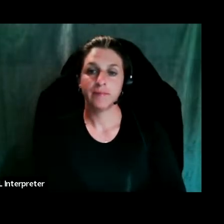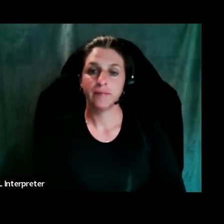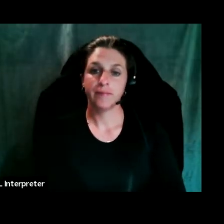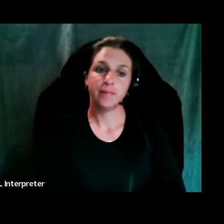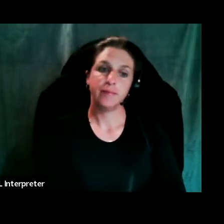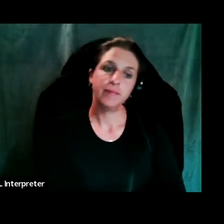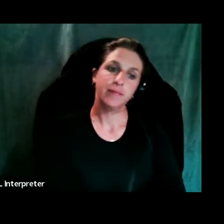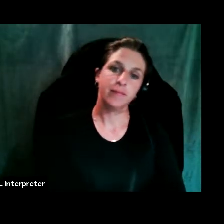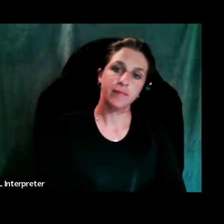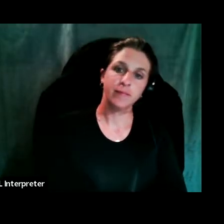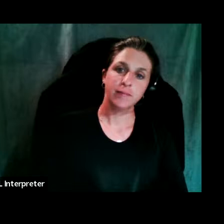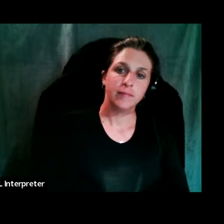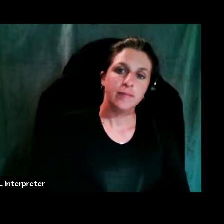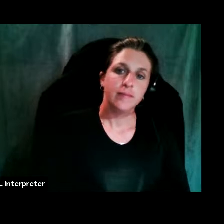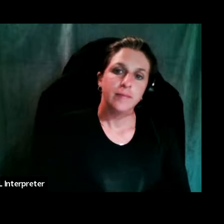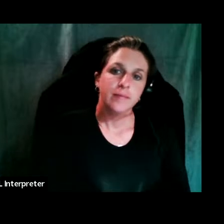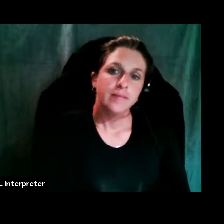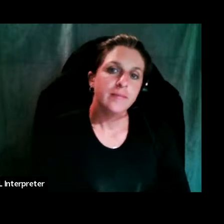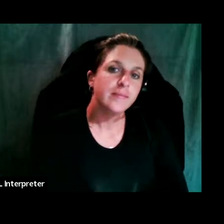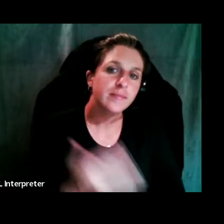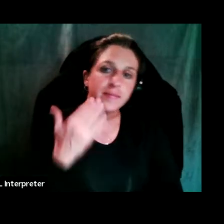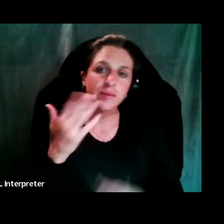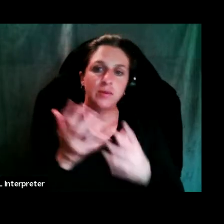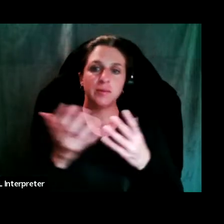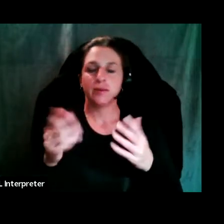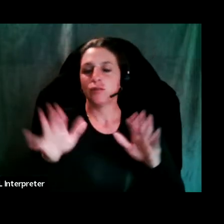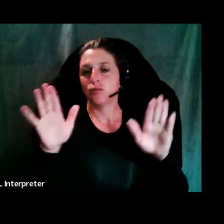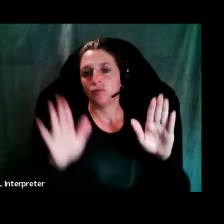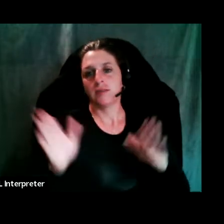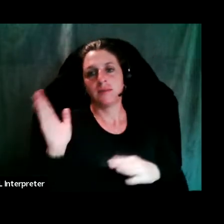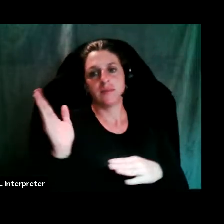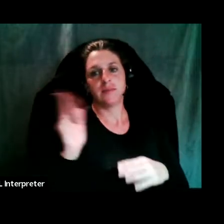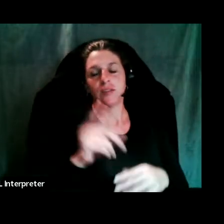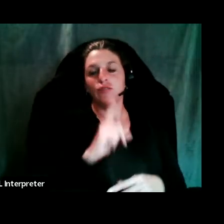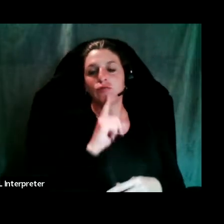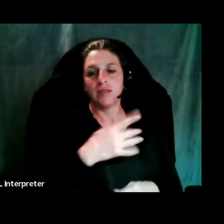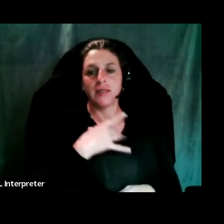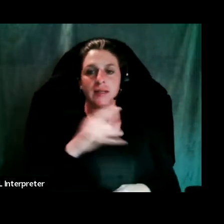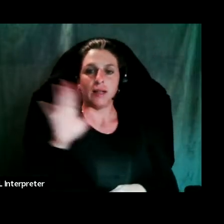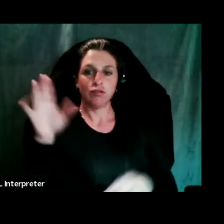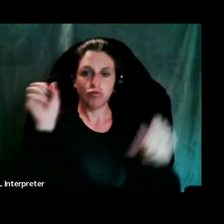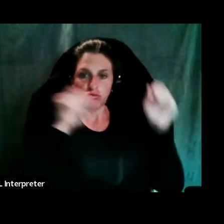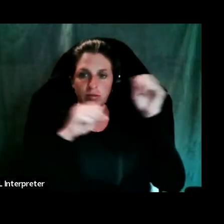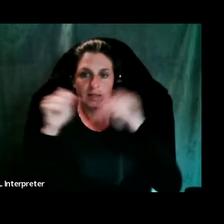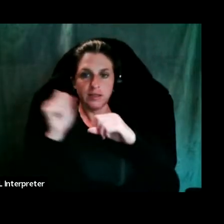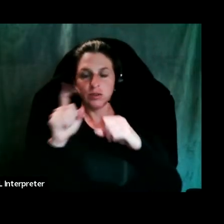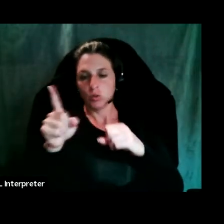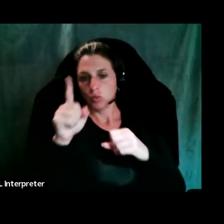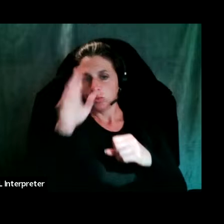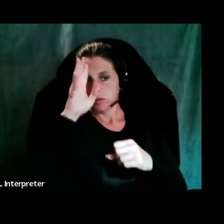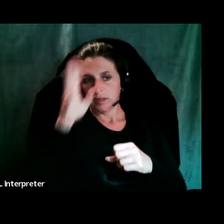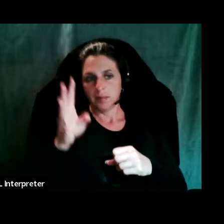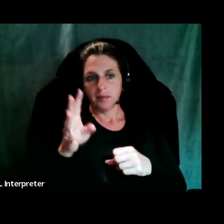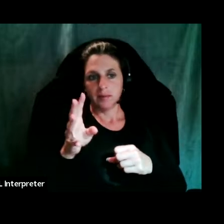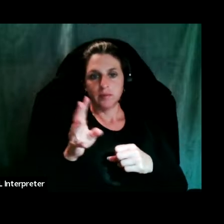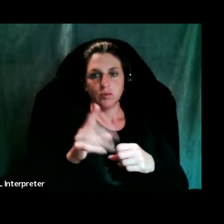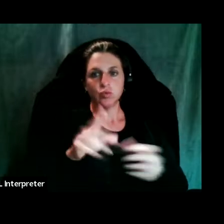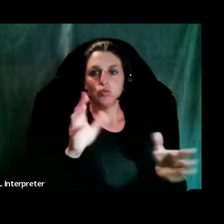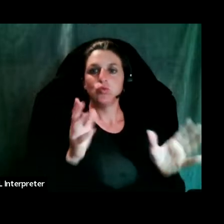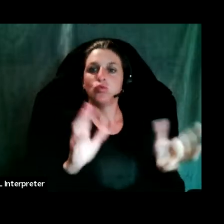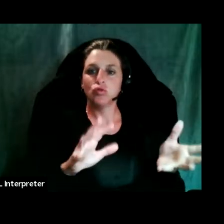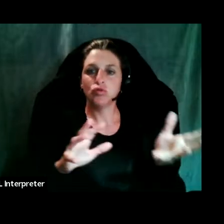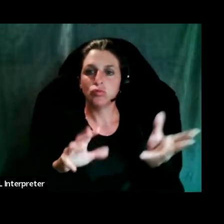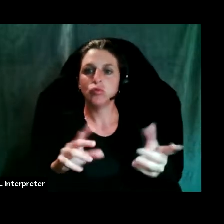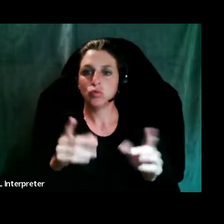Thank you so much. It was a great presentation. I really like the strategies that you came up with to disrupt this